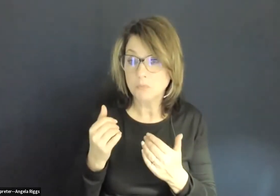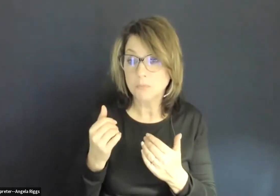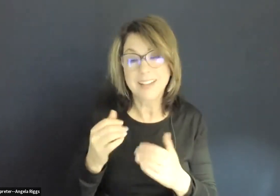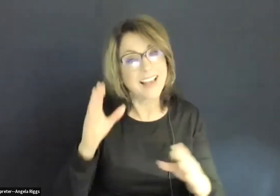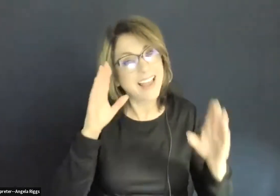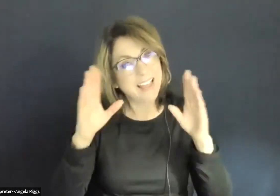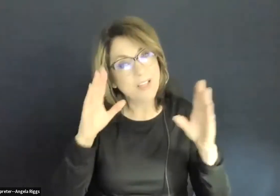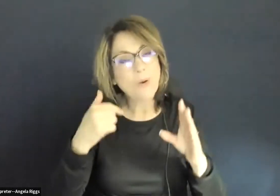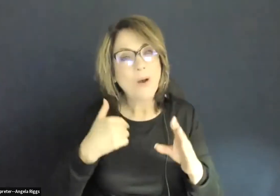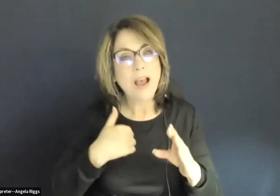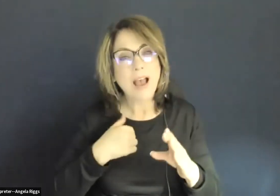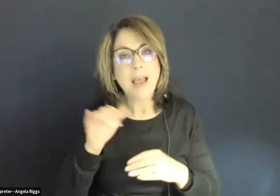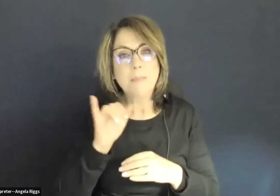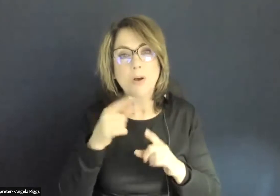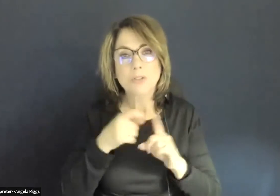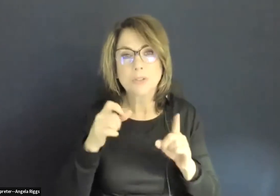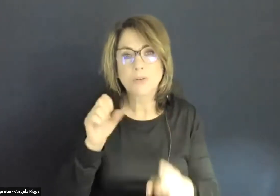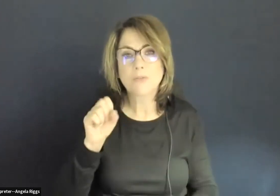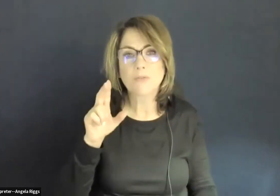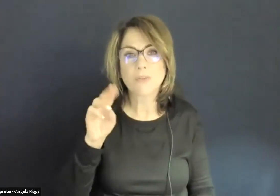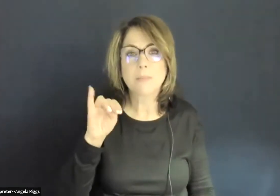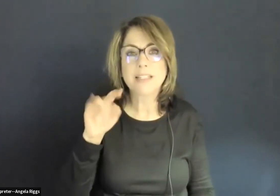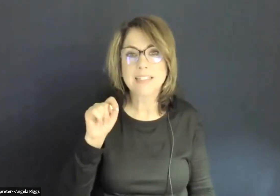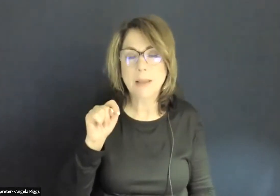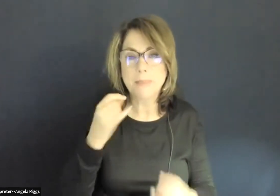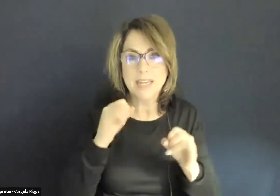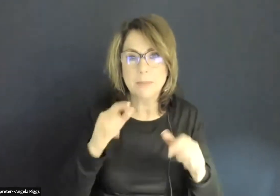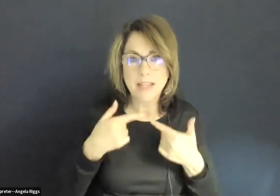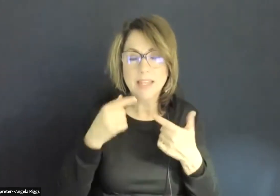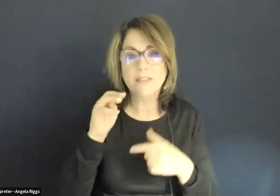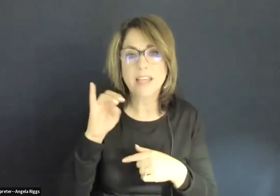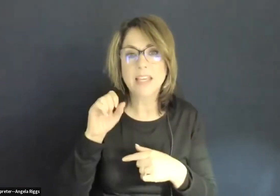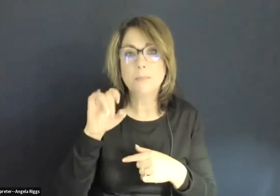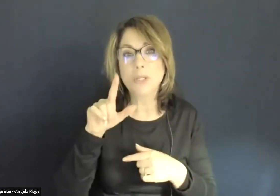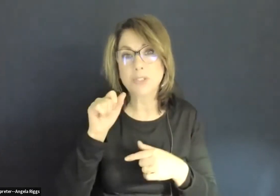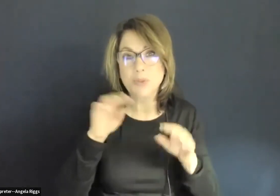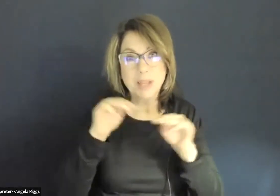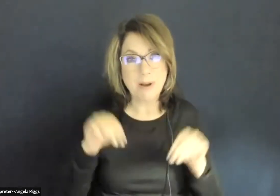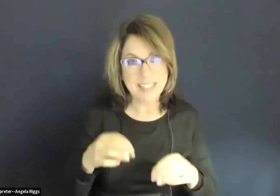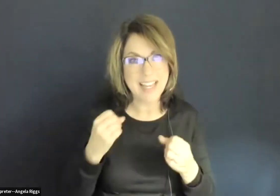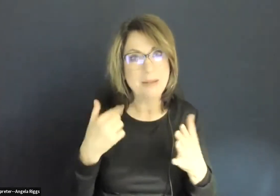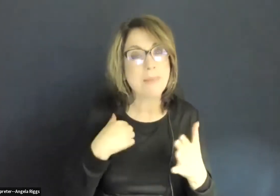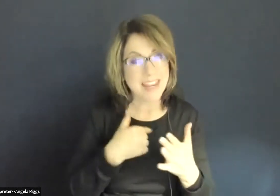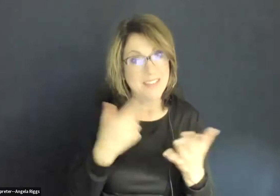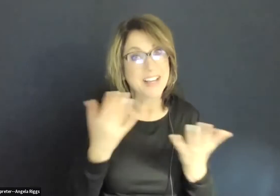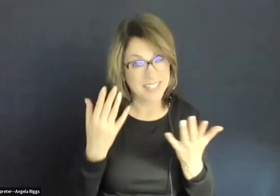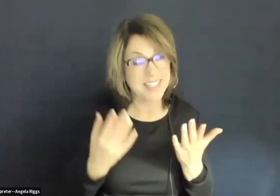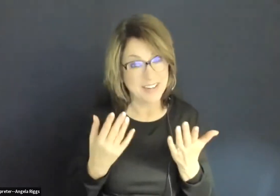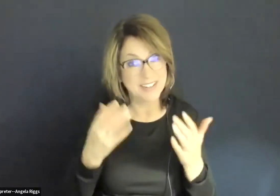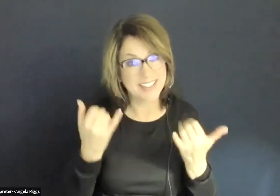Hi, yeah, I'm also actually from Summit Independent Living in Missoula, Montana. There seems to be a lot of us here.